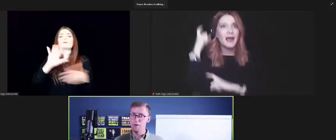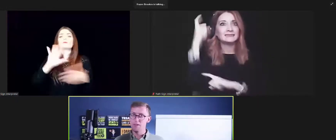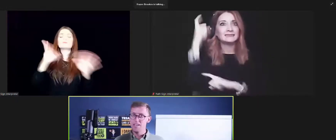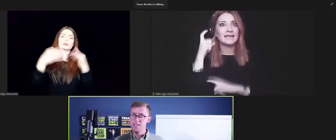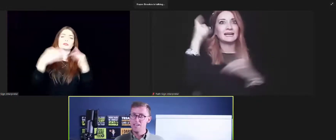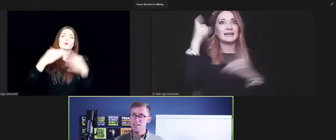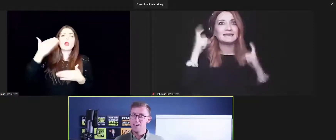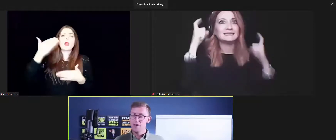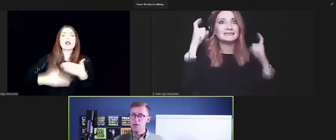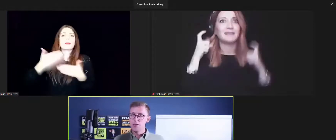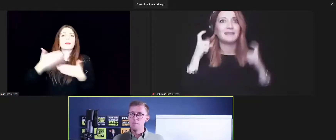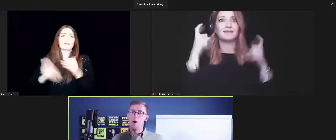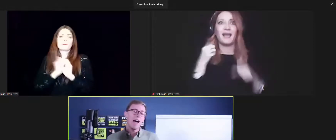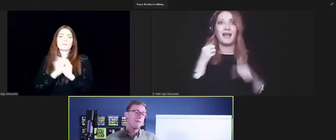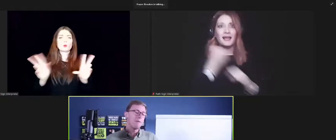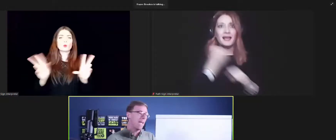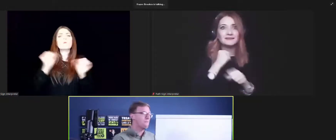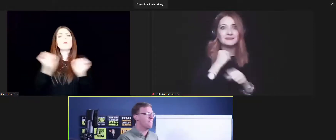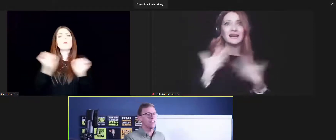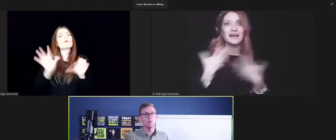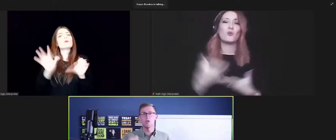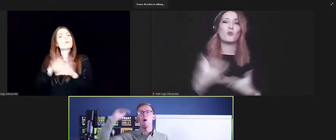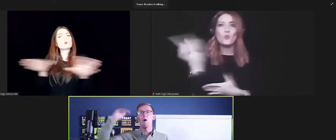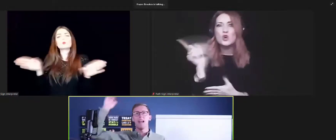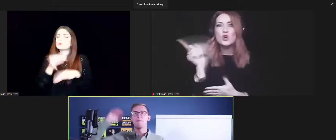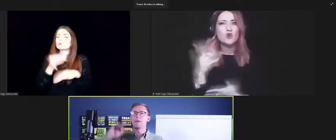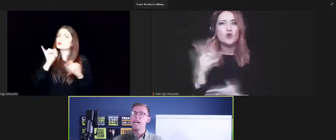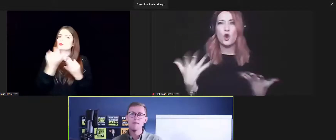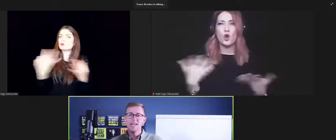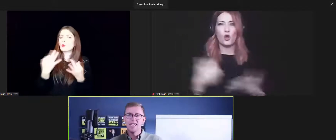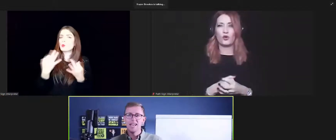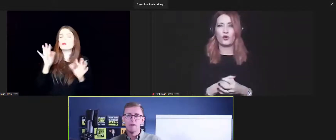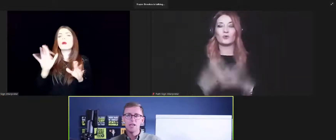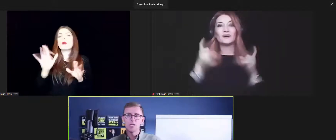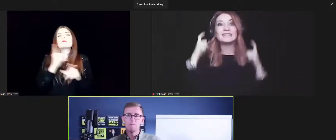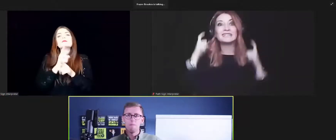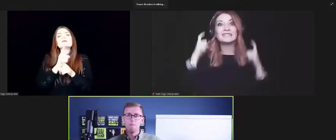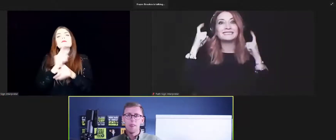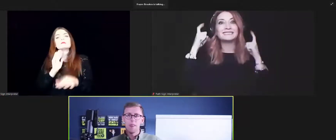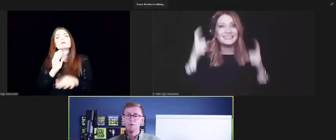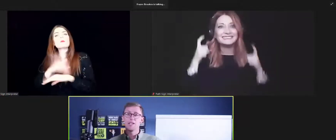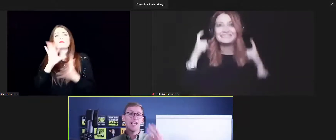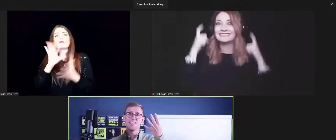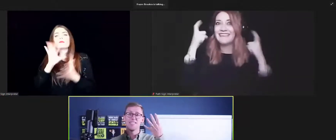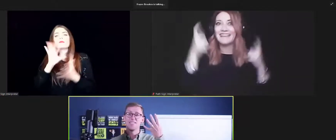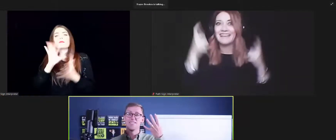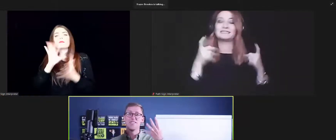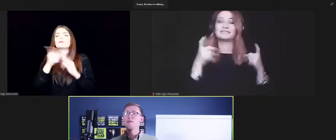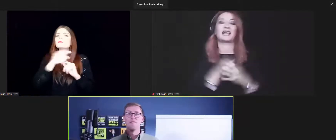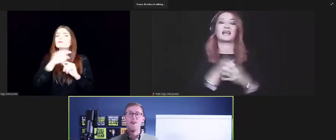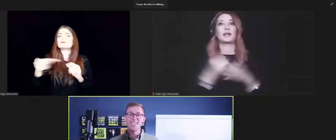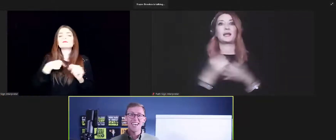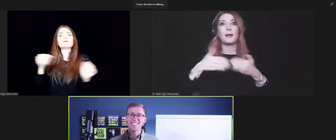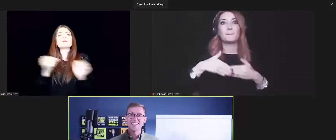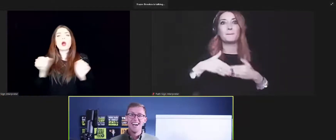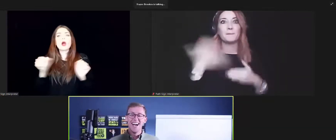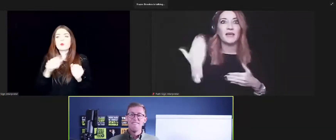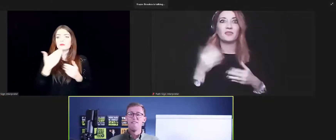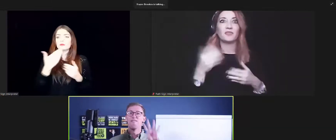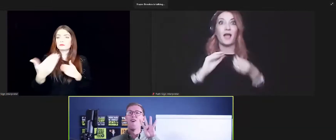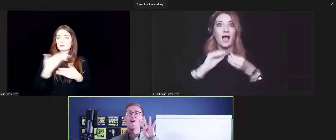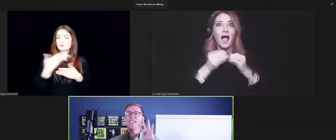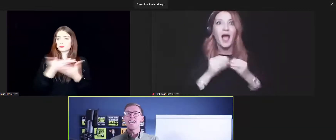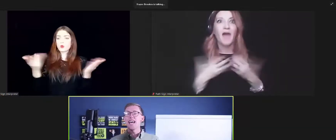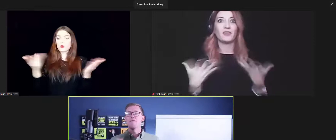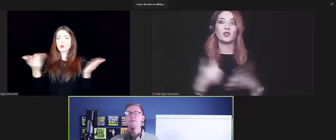people. The moment I became fearless was the moment that I became limitless. But I said no for 4 years. For